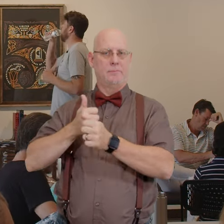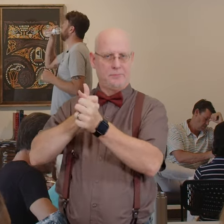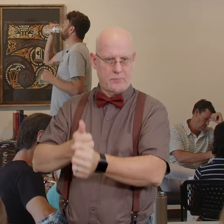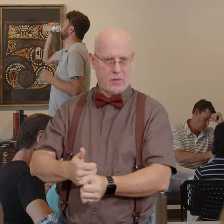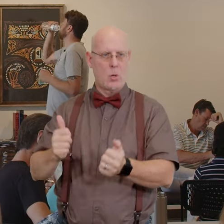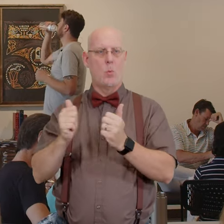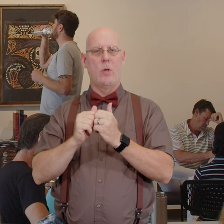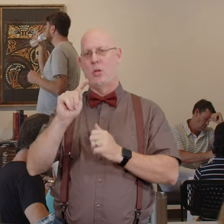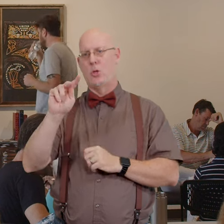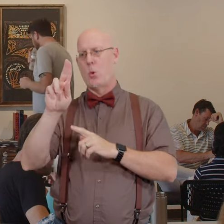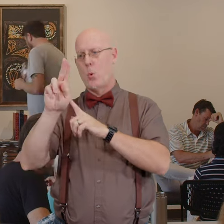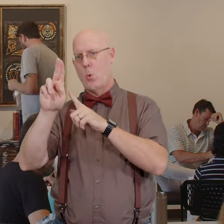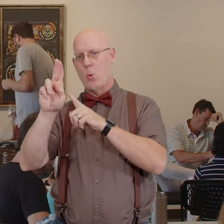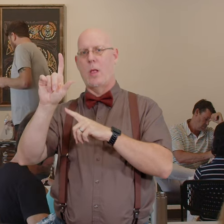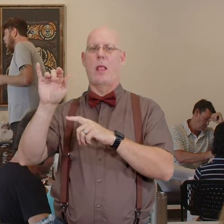TULIP.